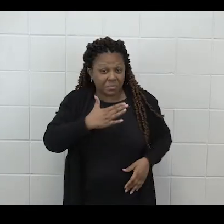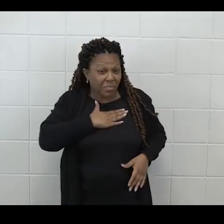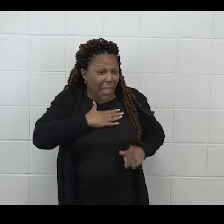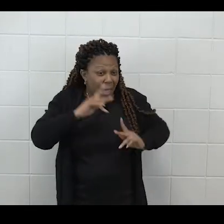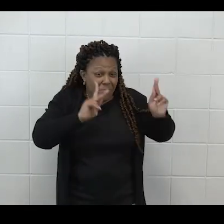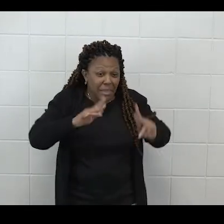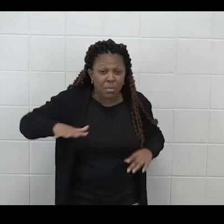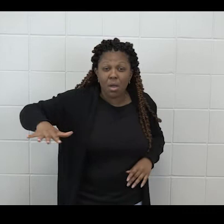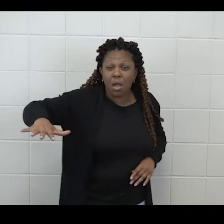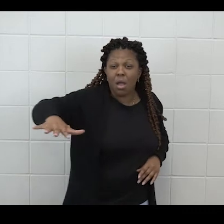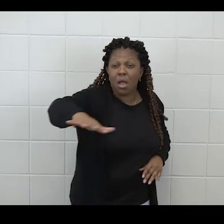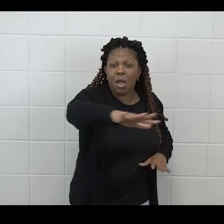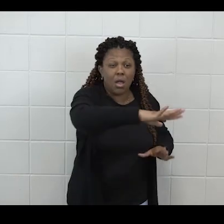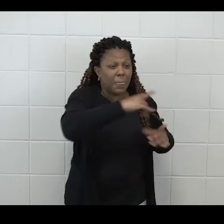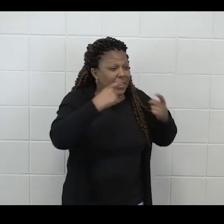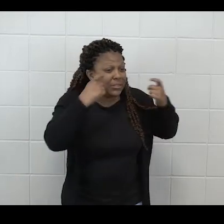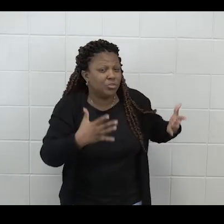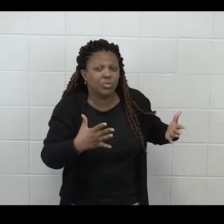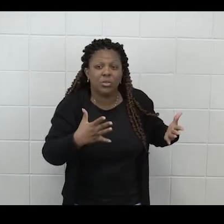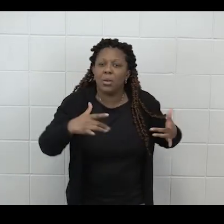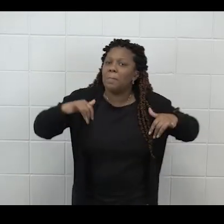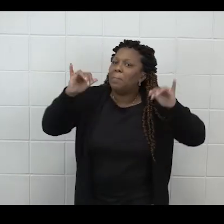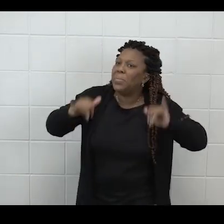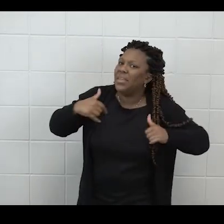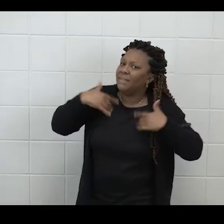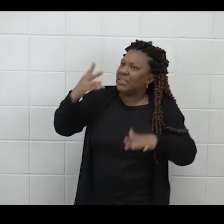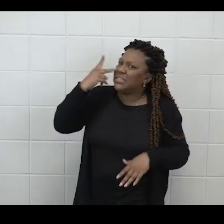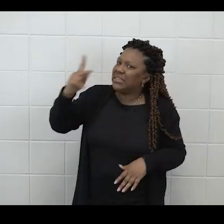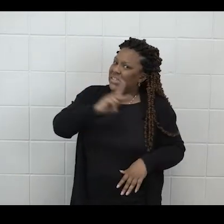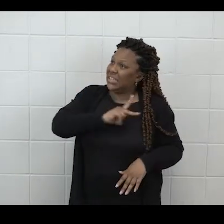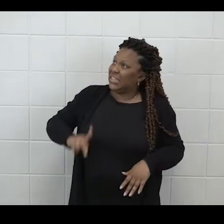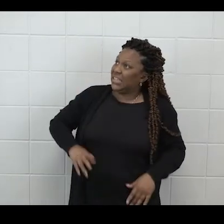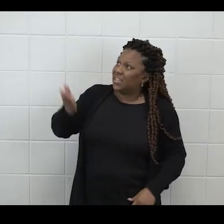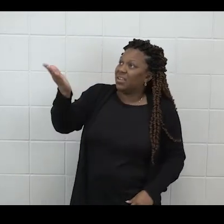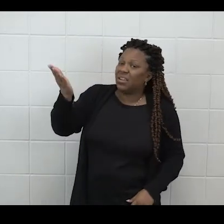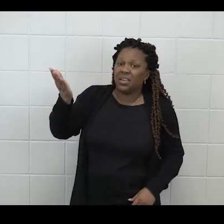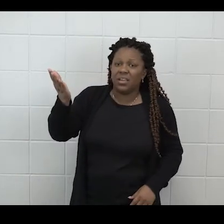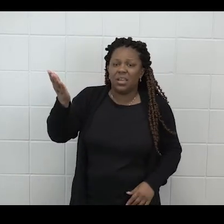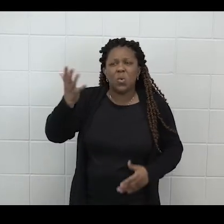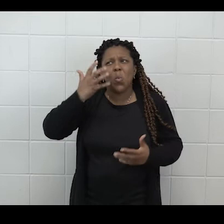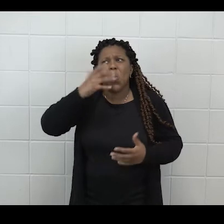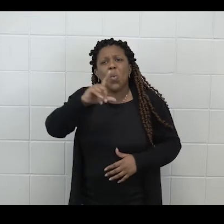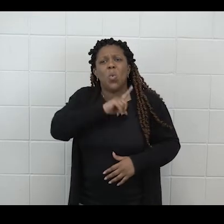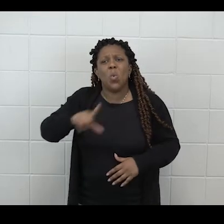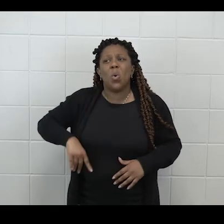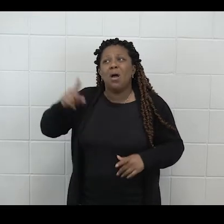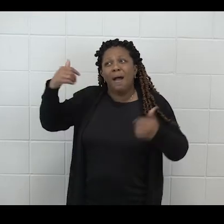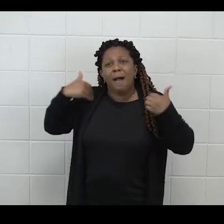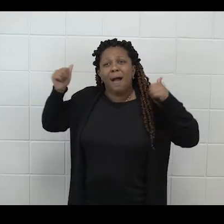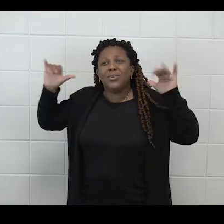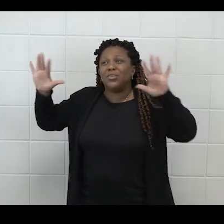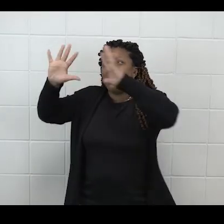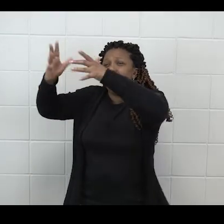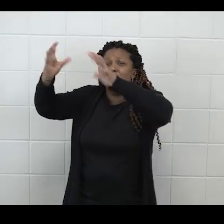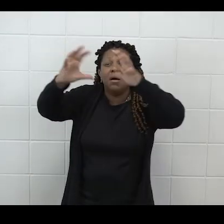my eyes have seen the King, O the Lord of hosts." Then one of the